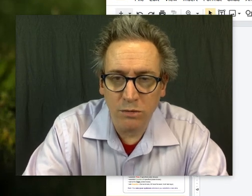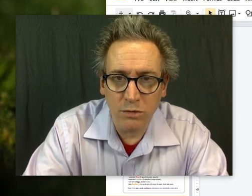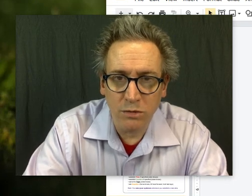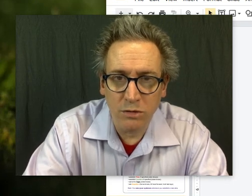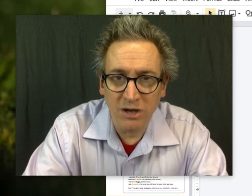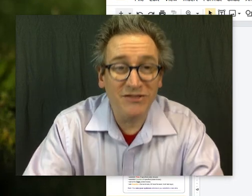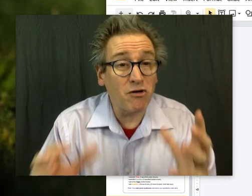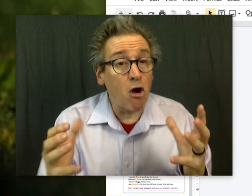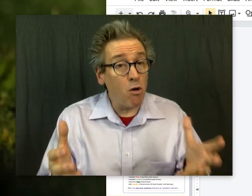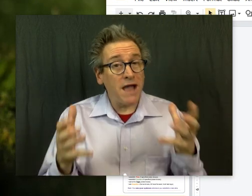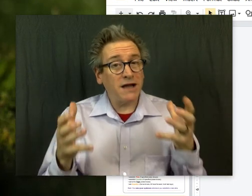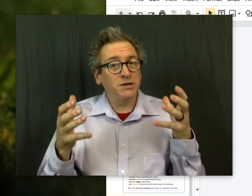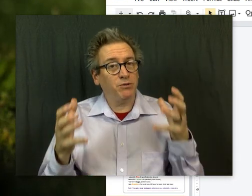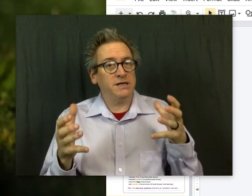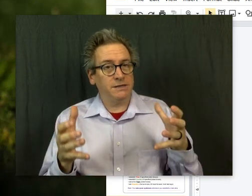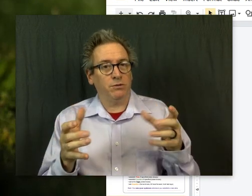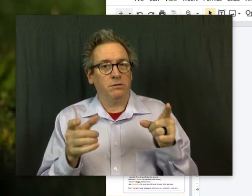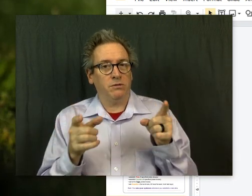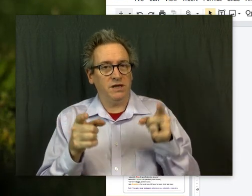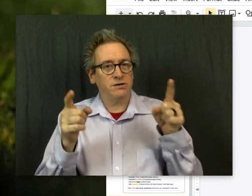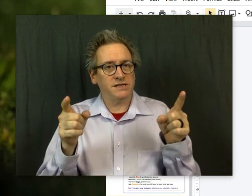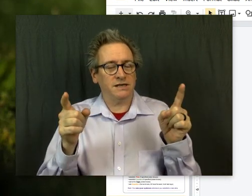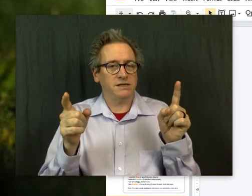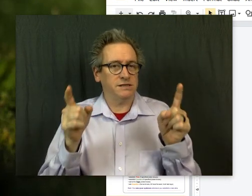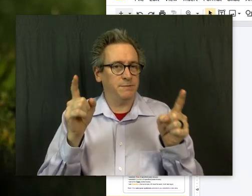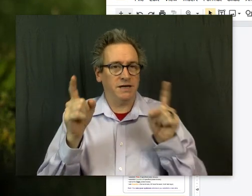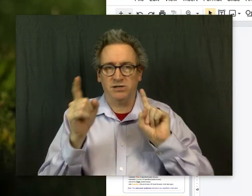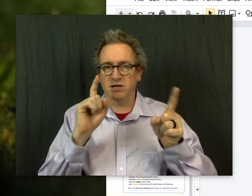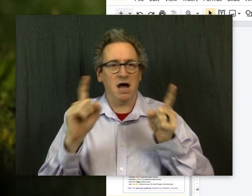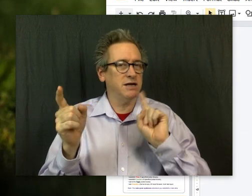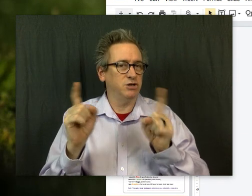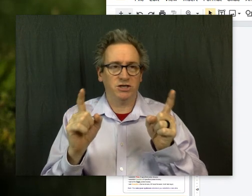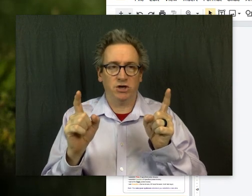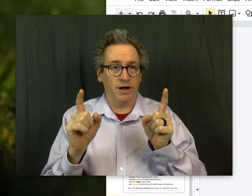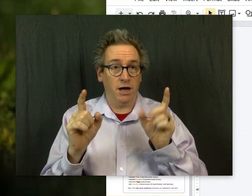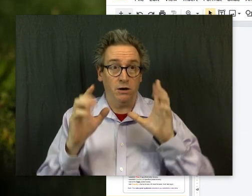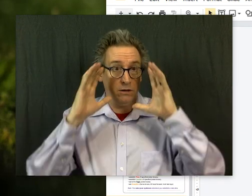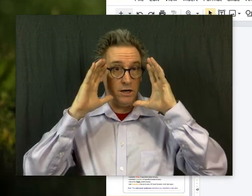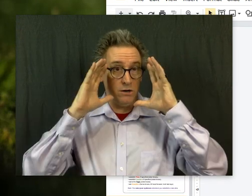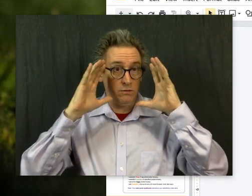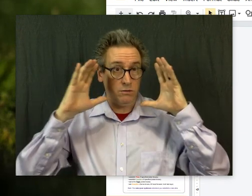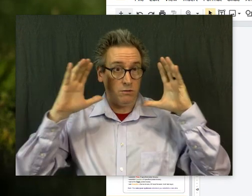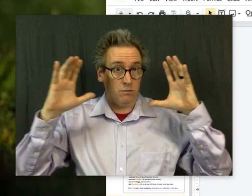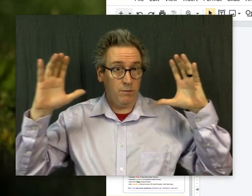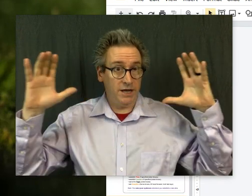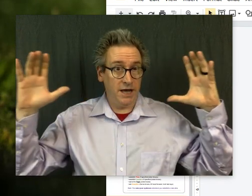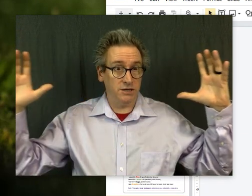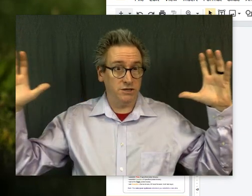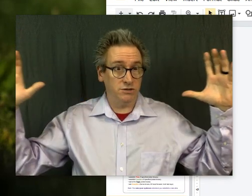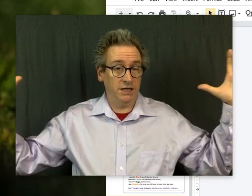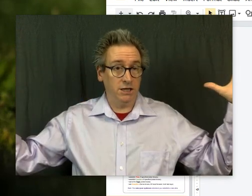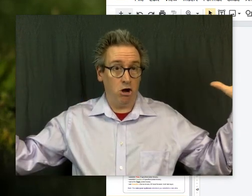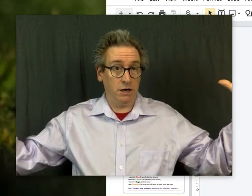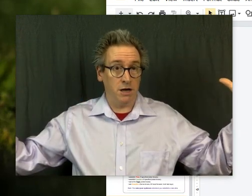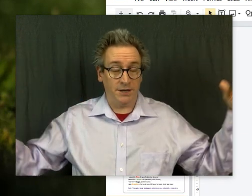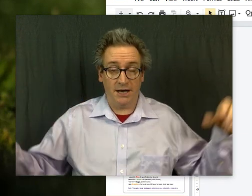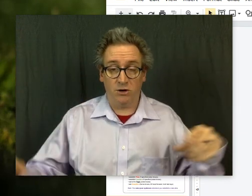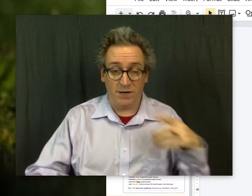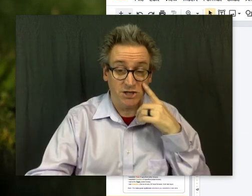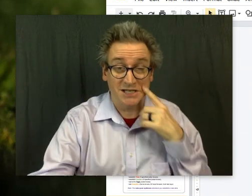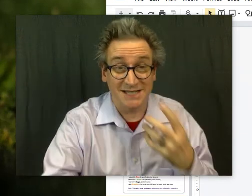So they're all actually pretty simple. These are nice sentences because there's not too much going on. When we get into really long